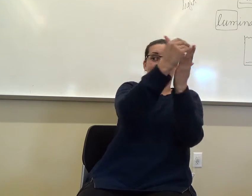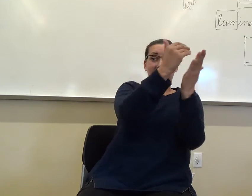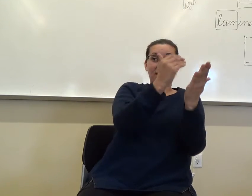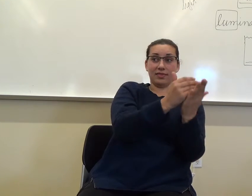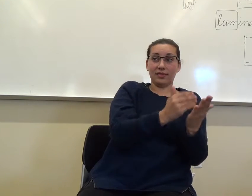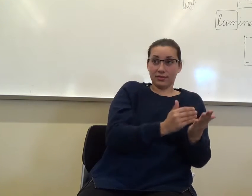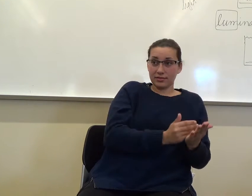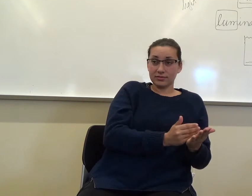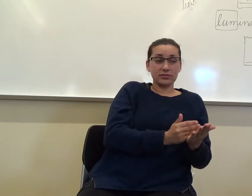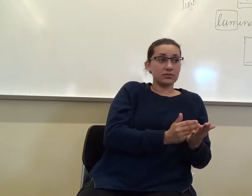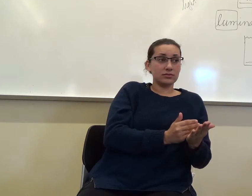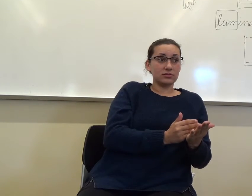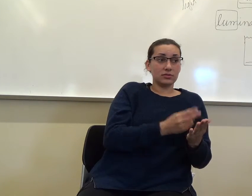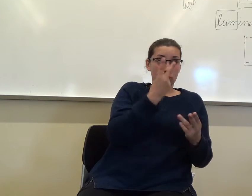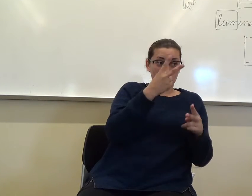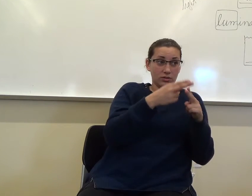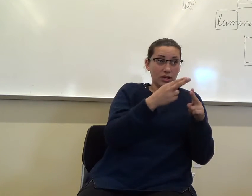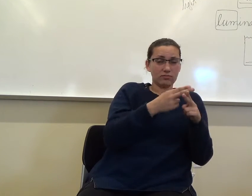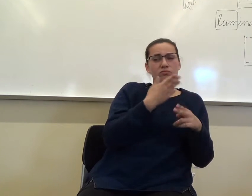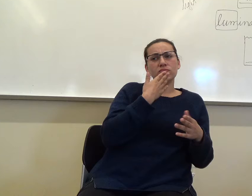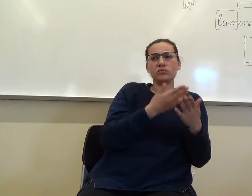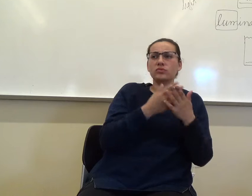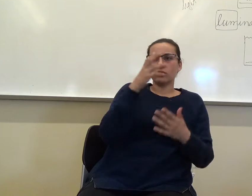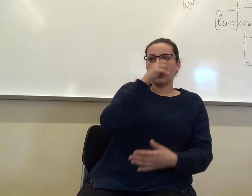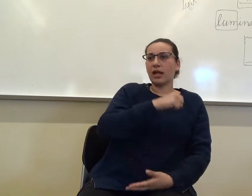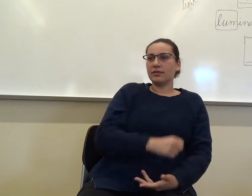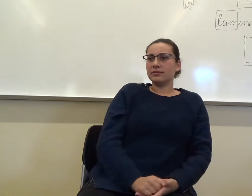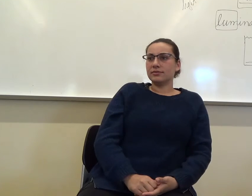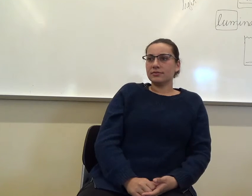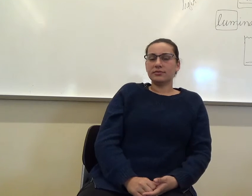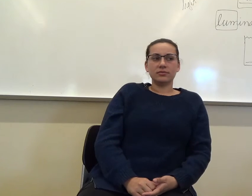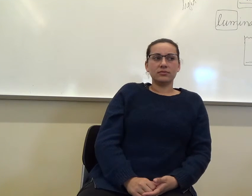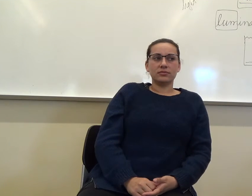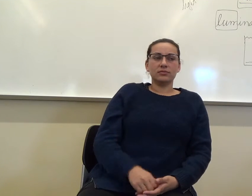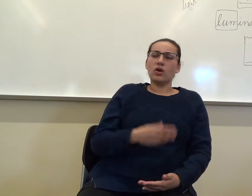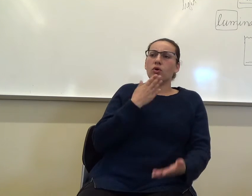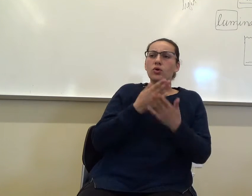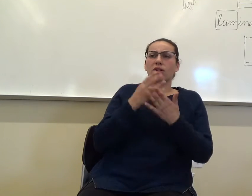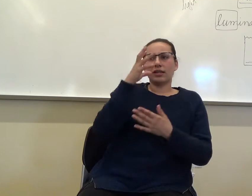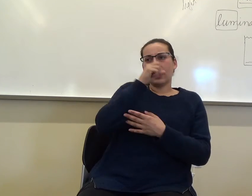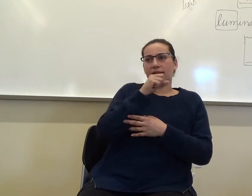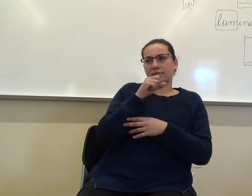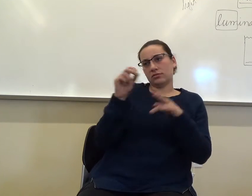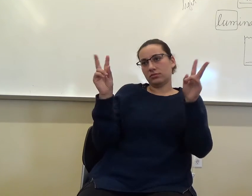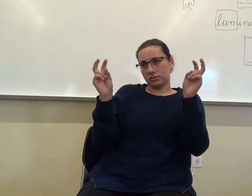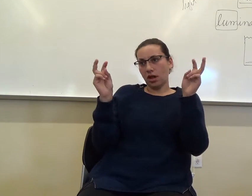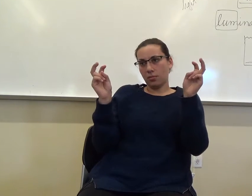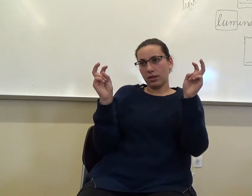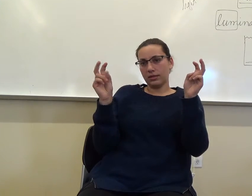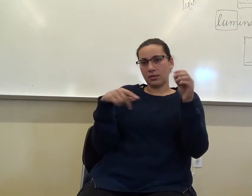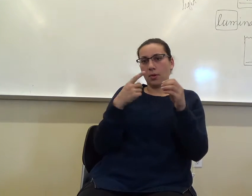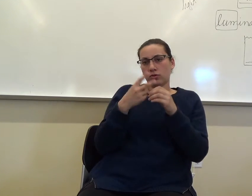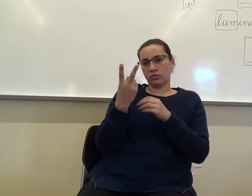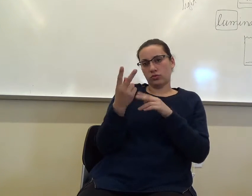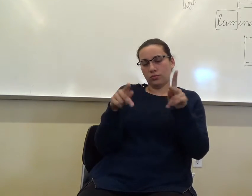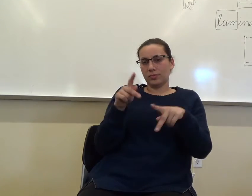pretty good guess that that's the topic. That's good, okay? Then you need to go from there to